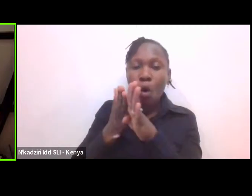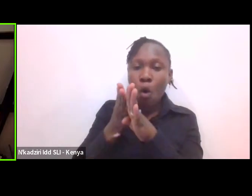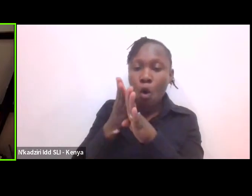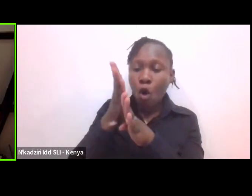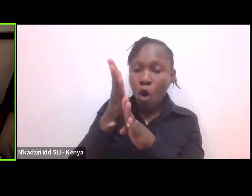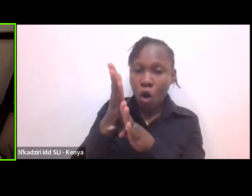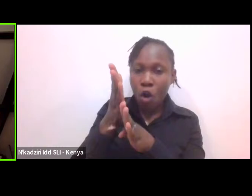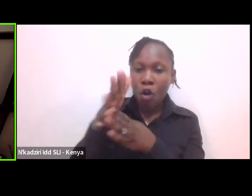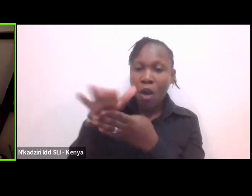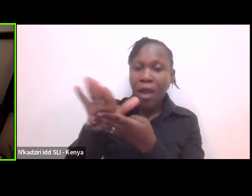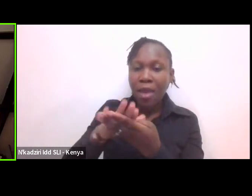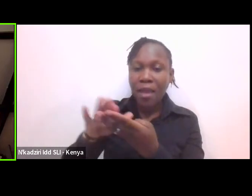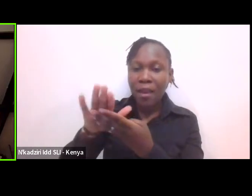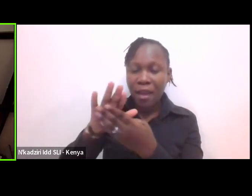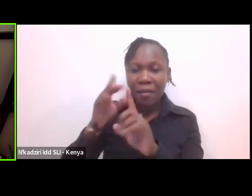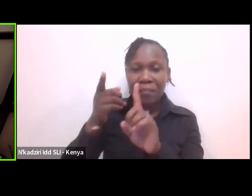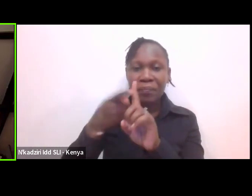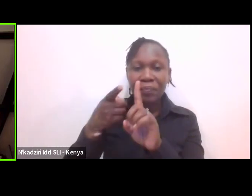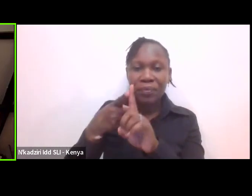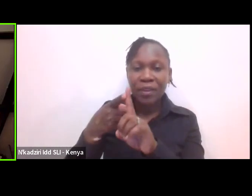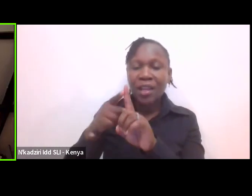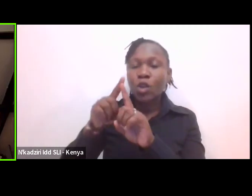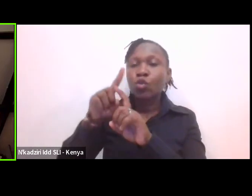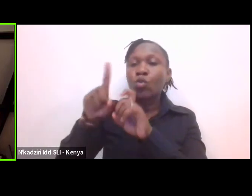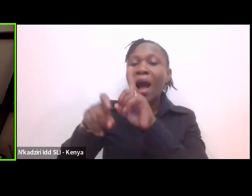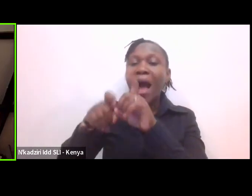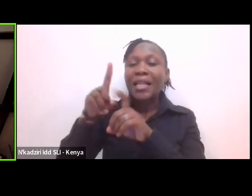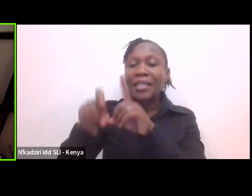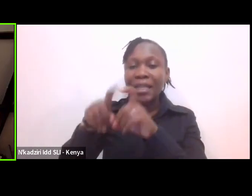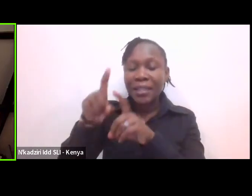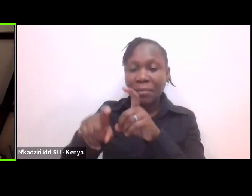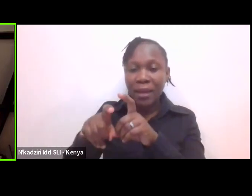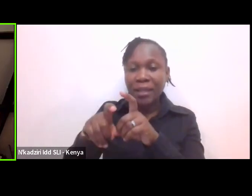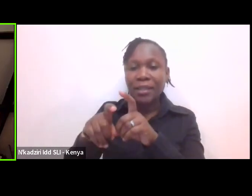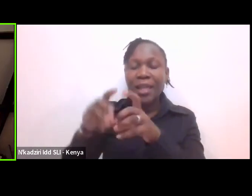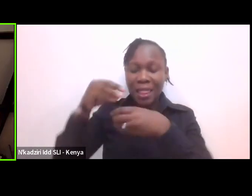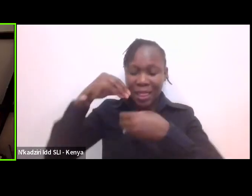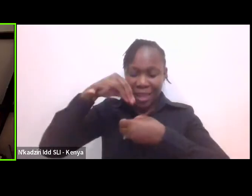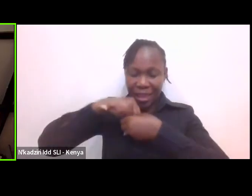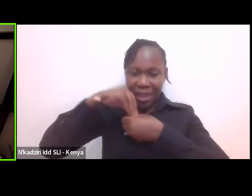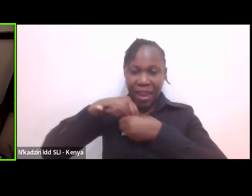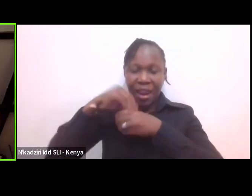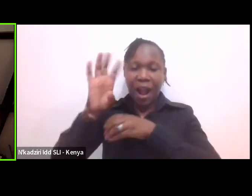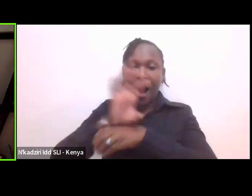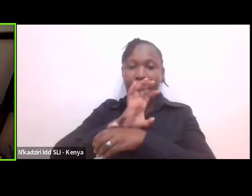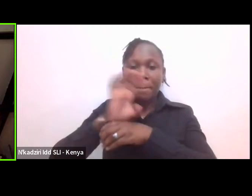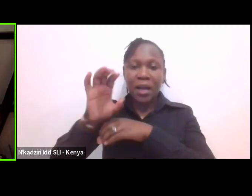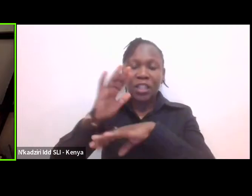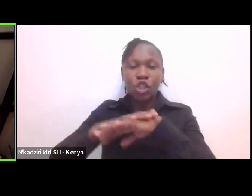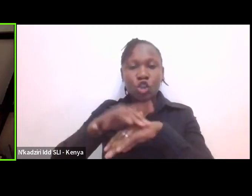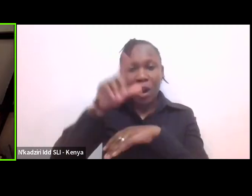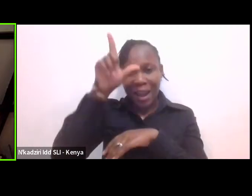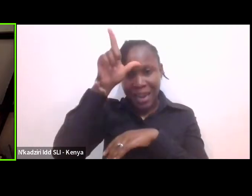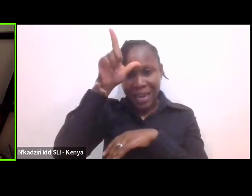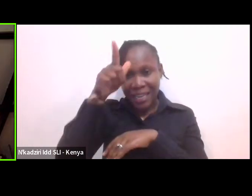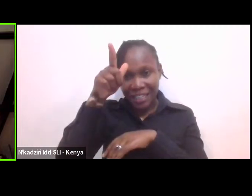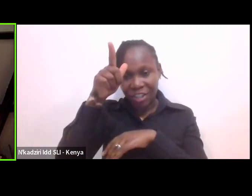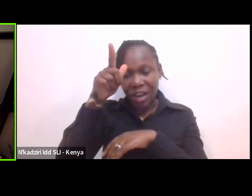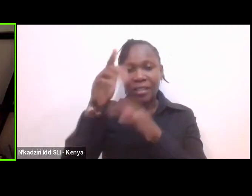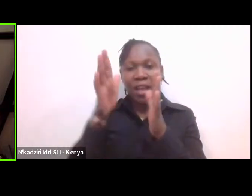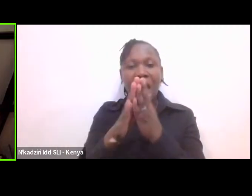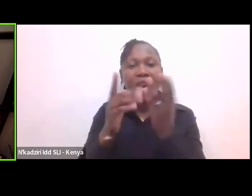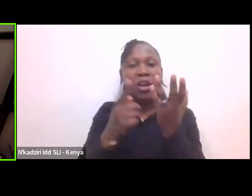Assessments of innate capacity in terms of literacy and numeracy.